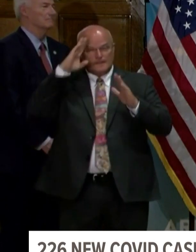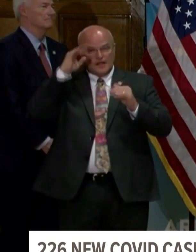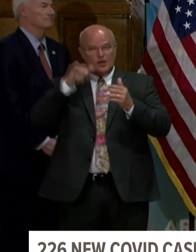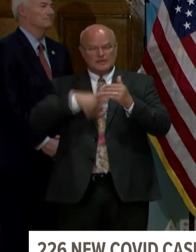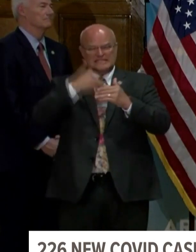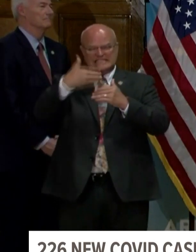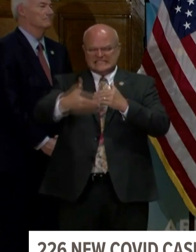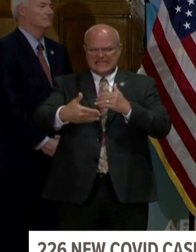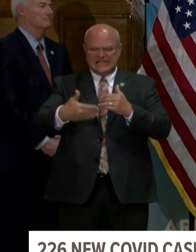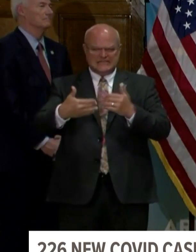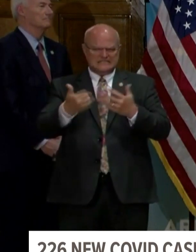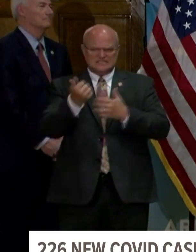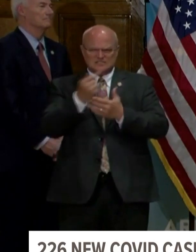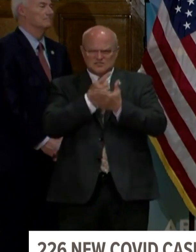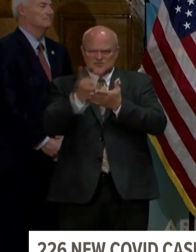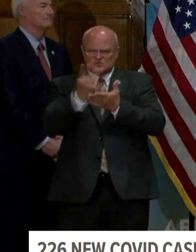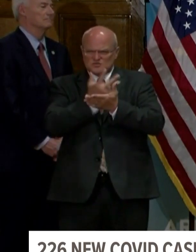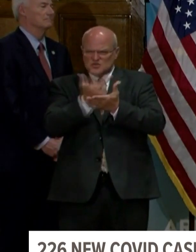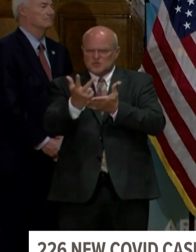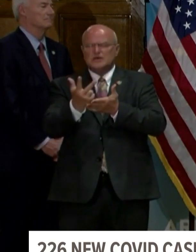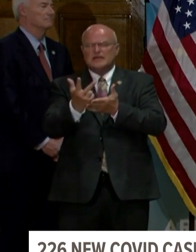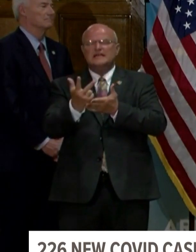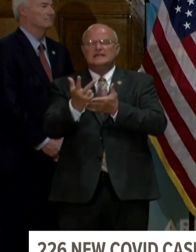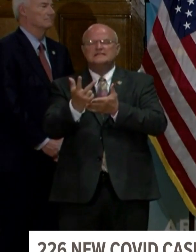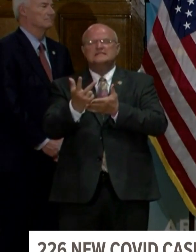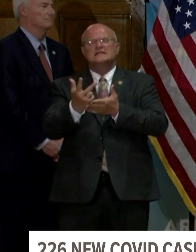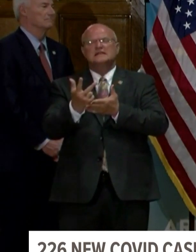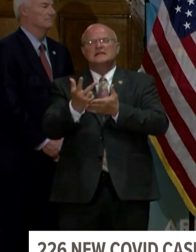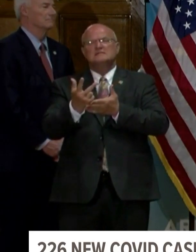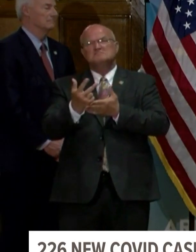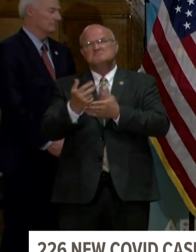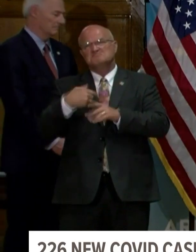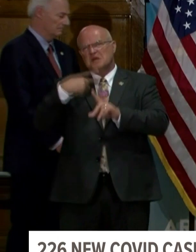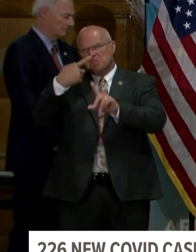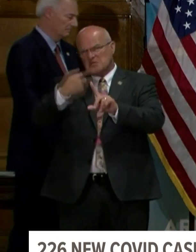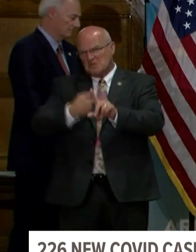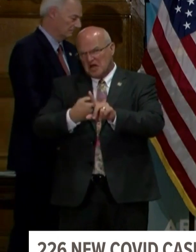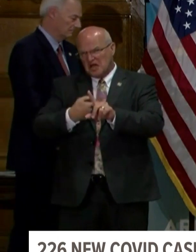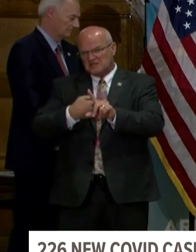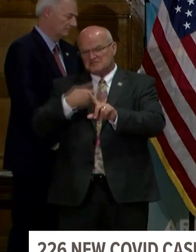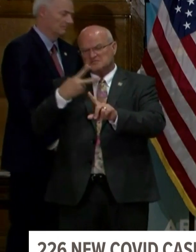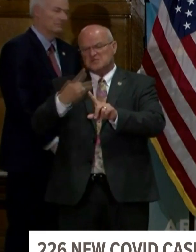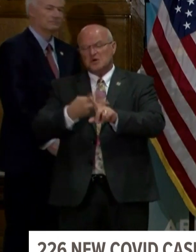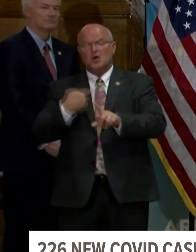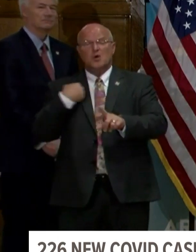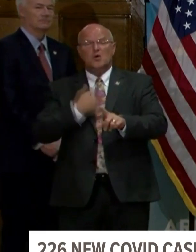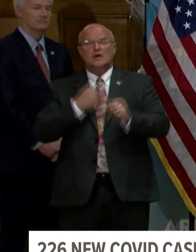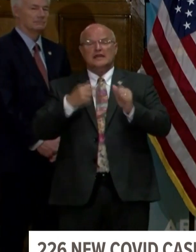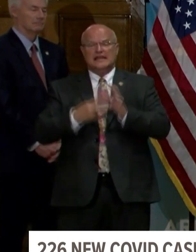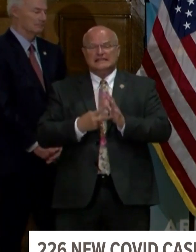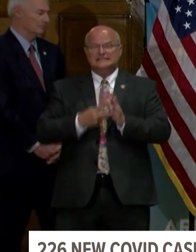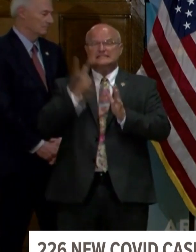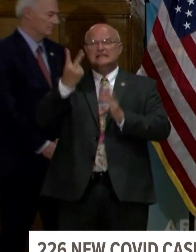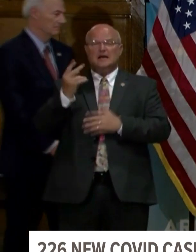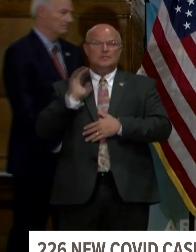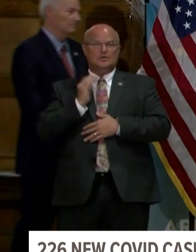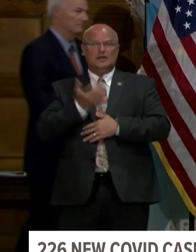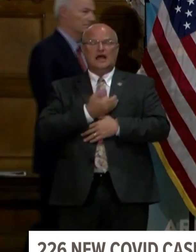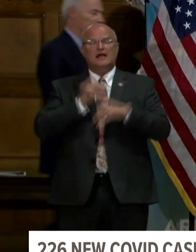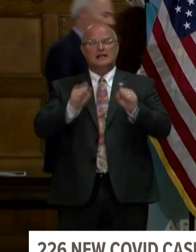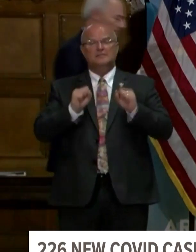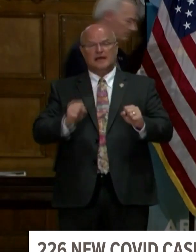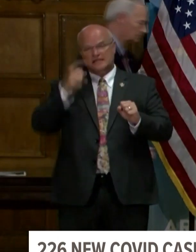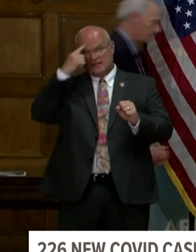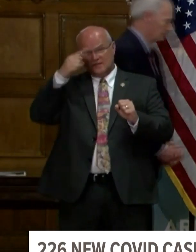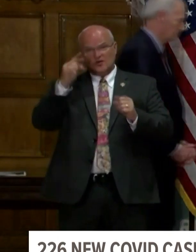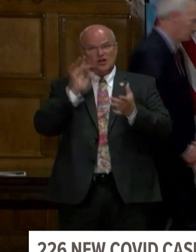that within the next few weeks to month or two, we will be able to more than double our capacity